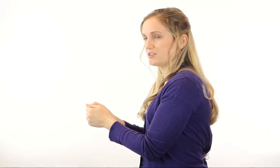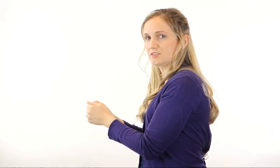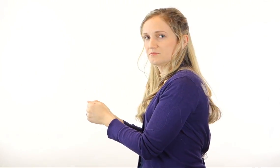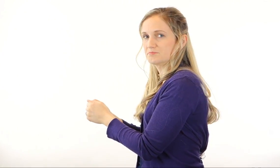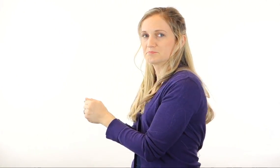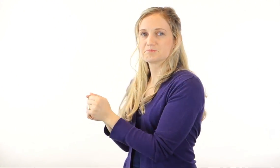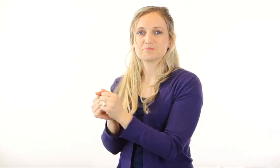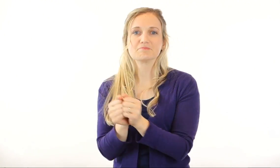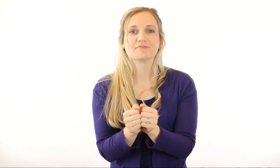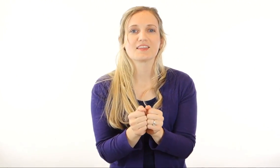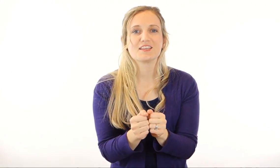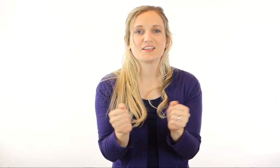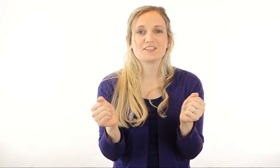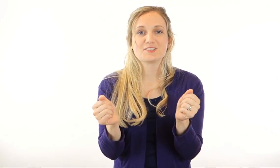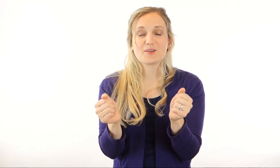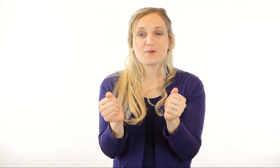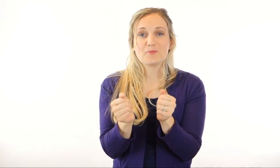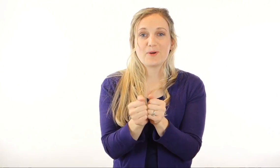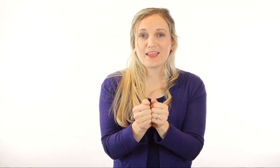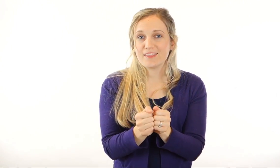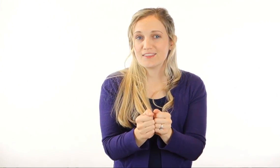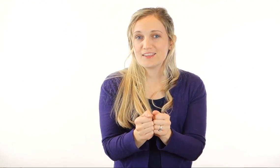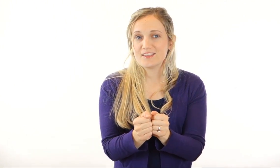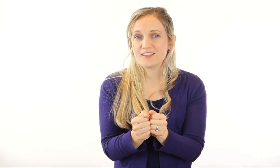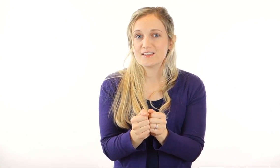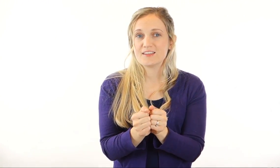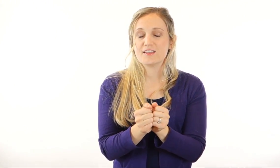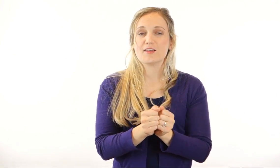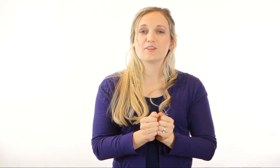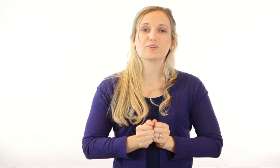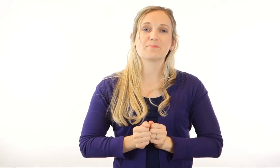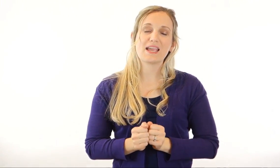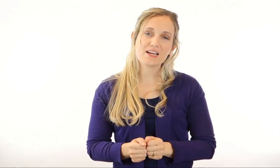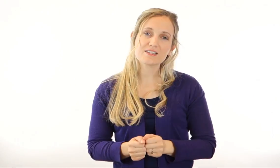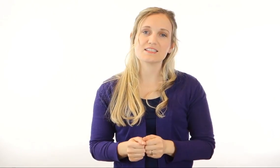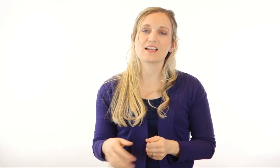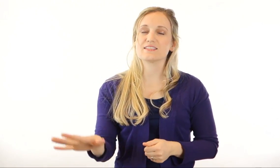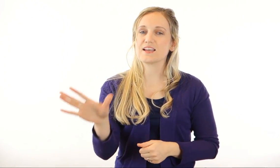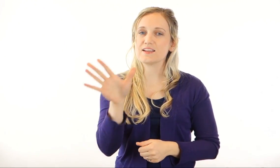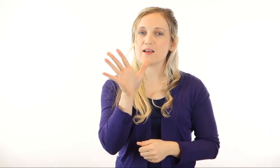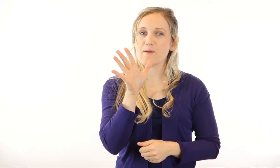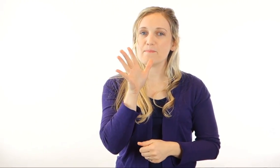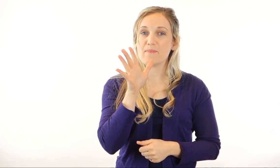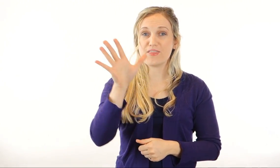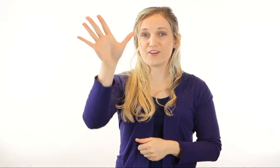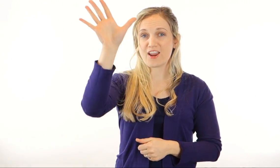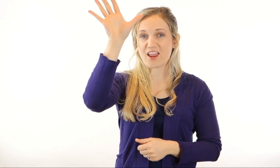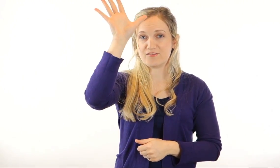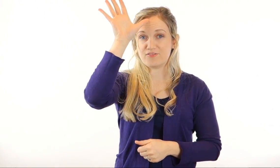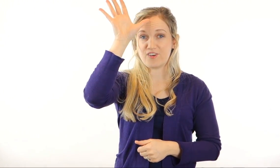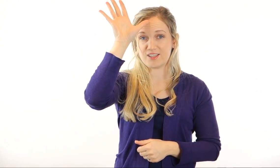that. So with your parents, I sign mother and